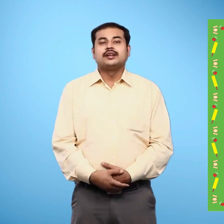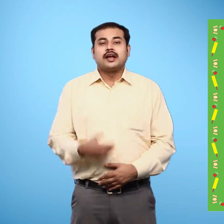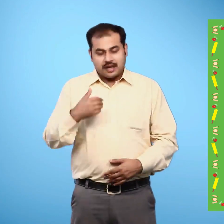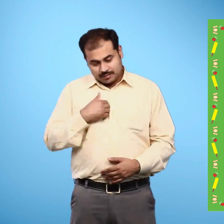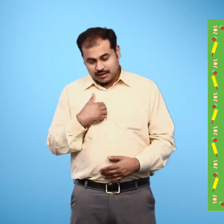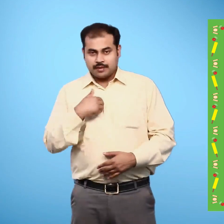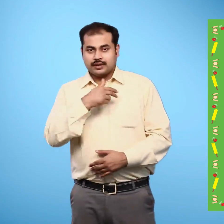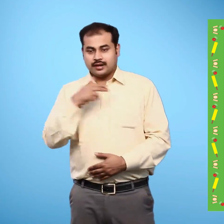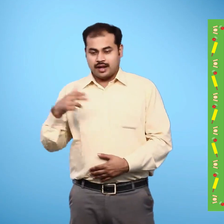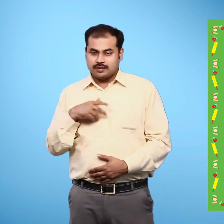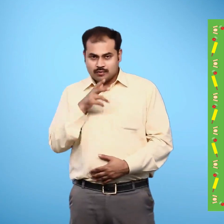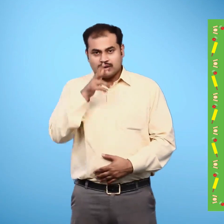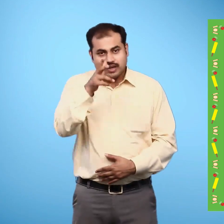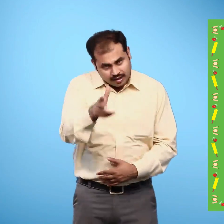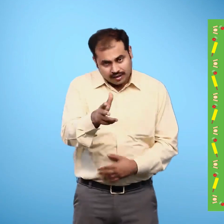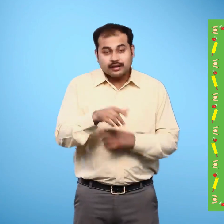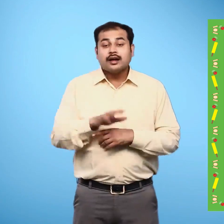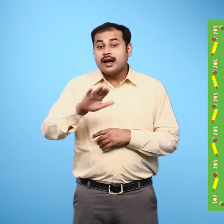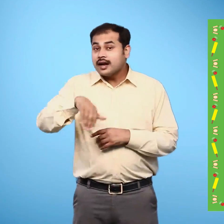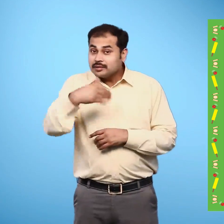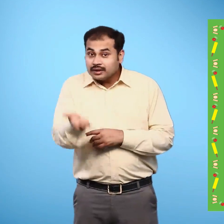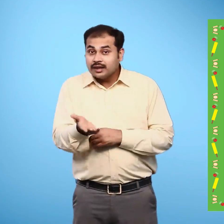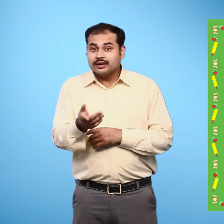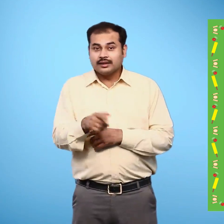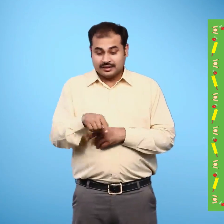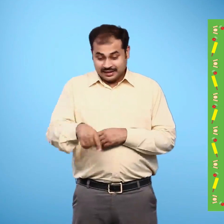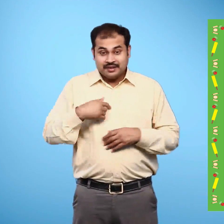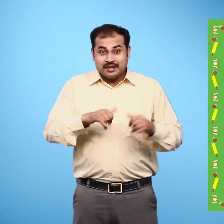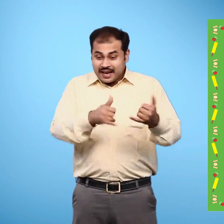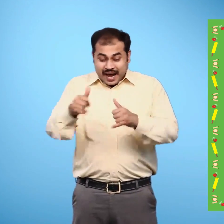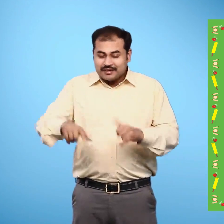We guess its name and win the game.